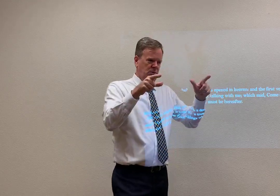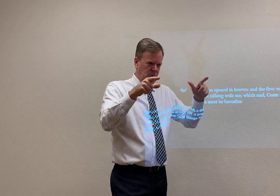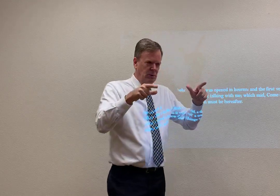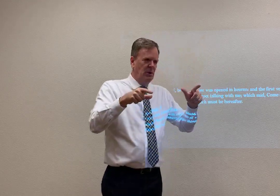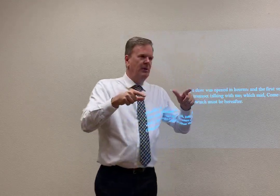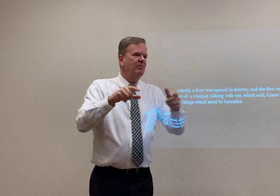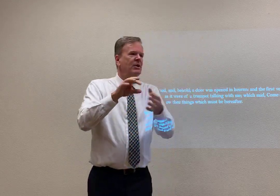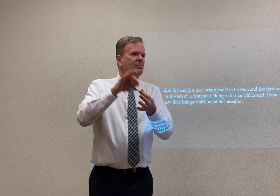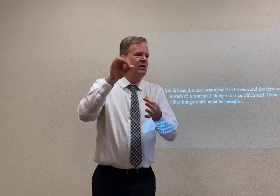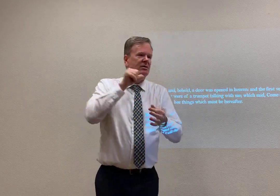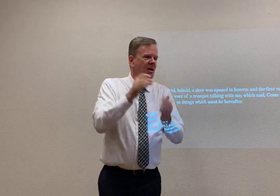one language.